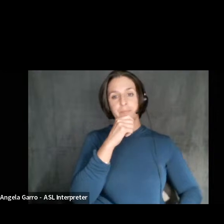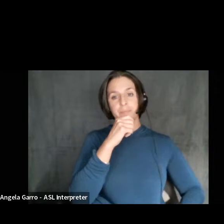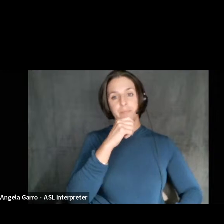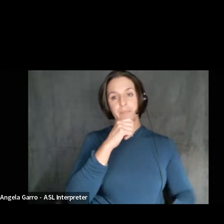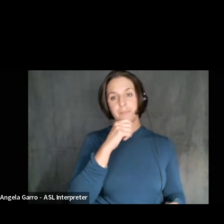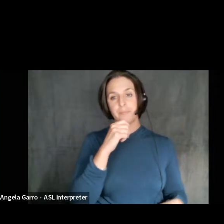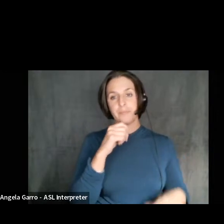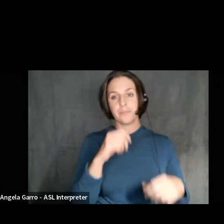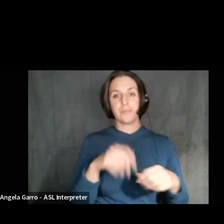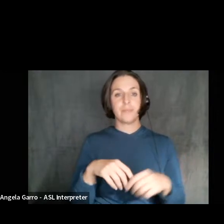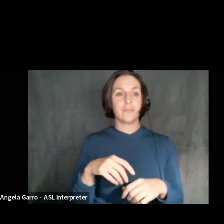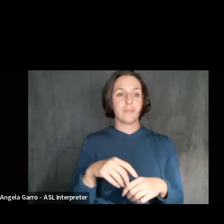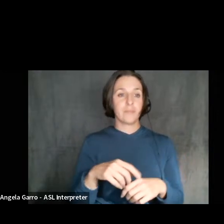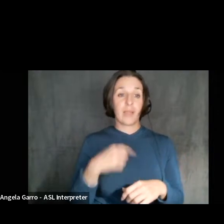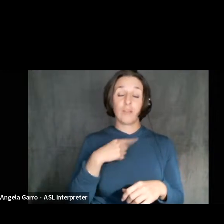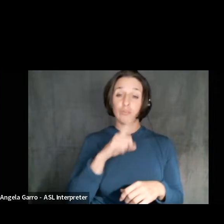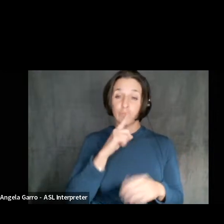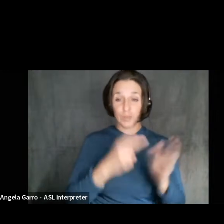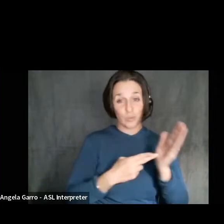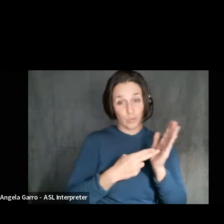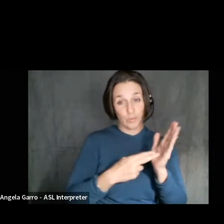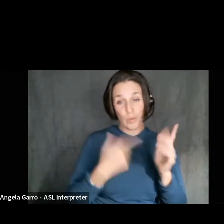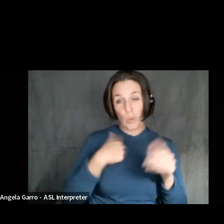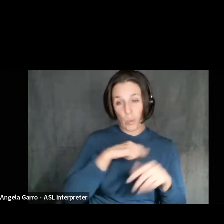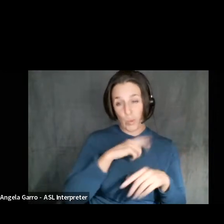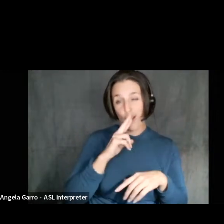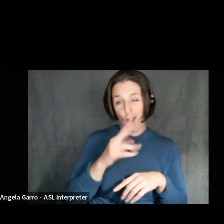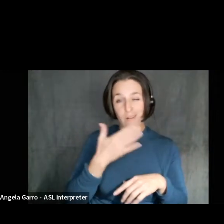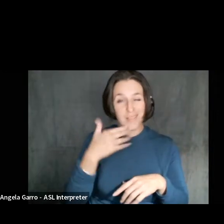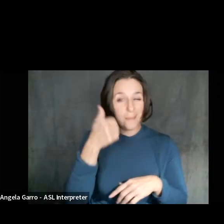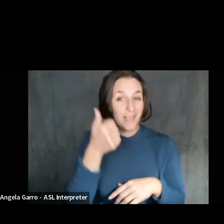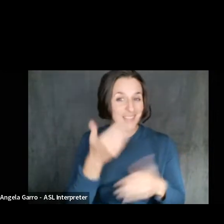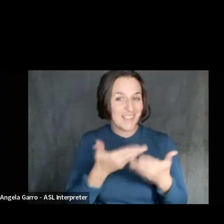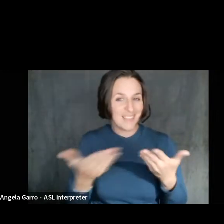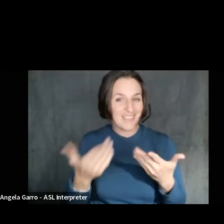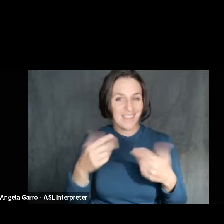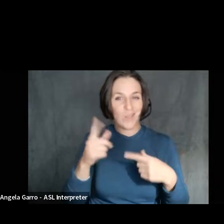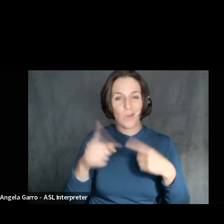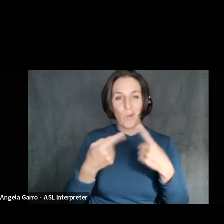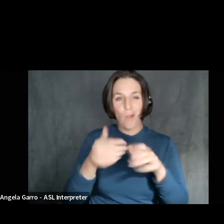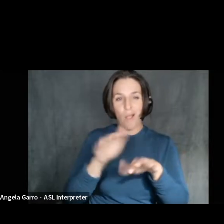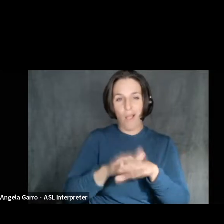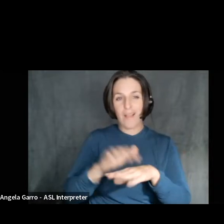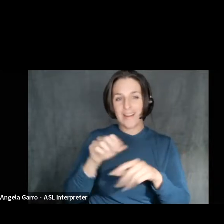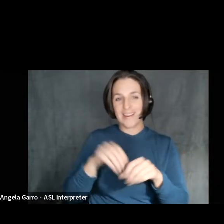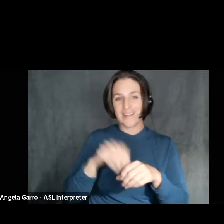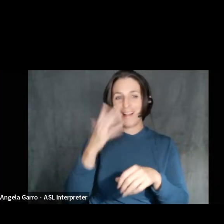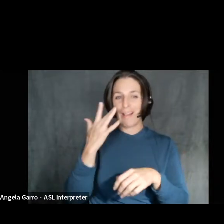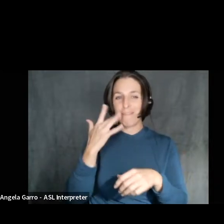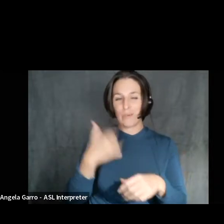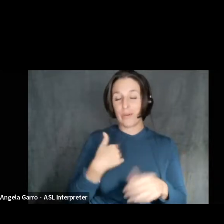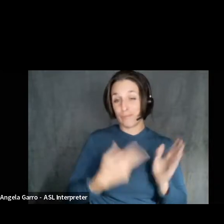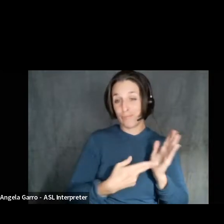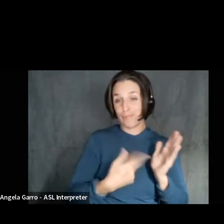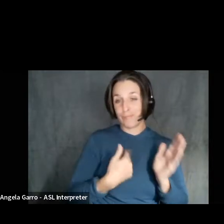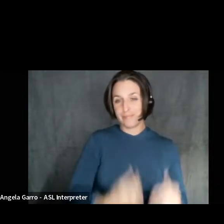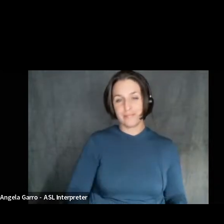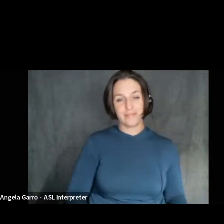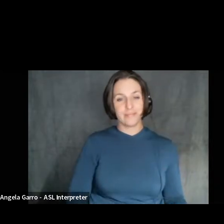So I was very truthful when I said we are the best thing going on in California. Hey, good job.